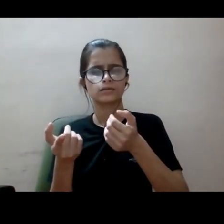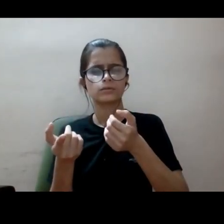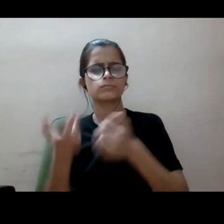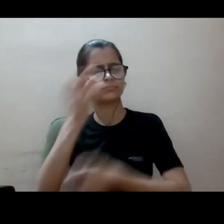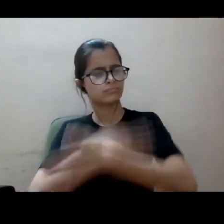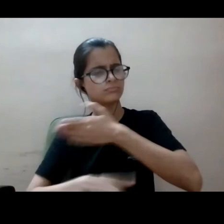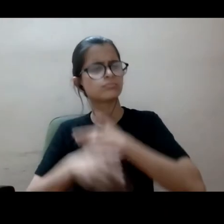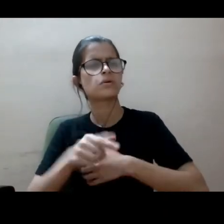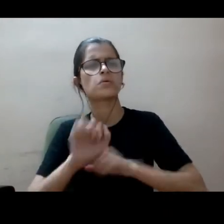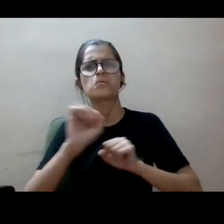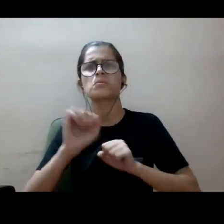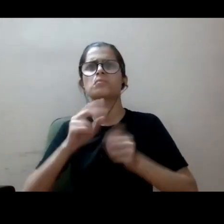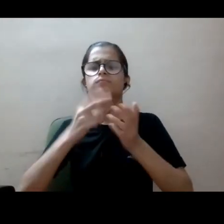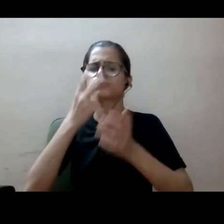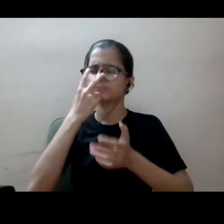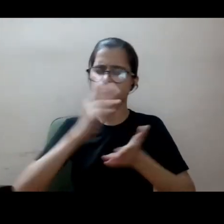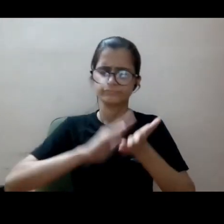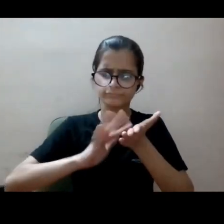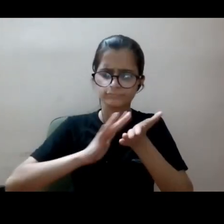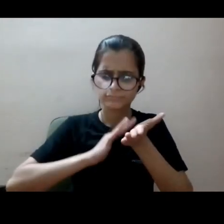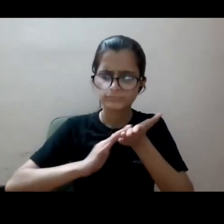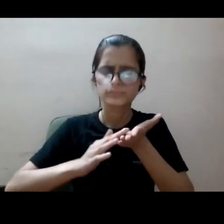using Braille or screen readers.